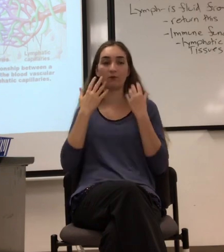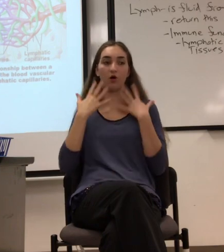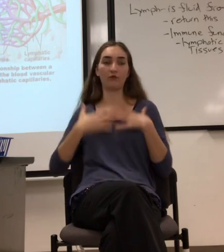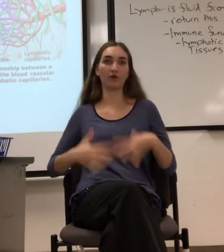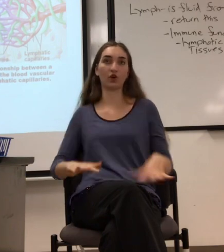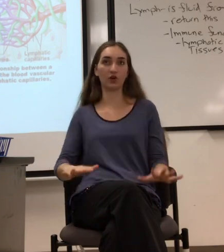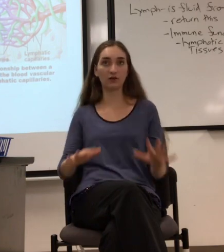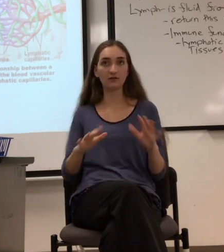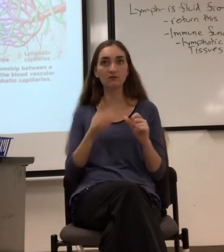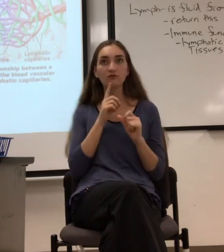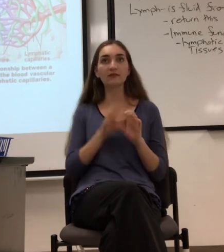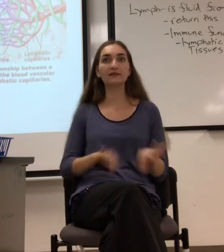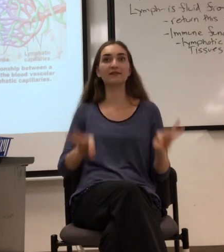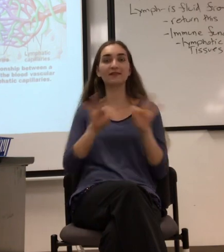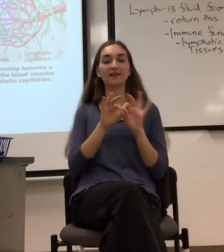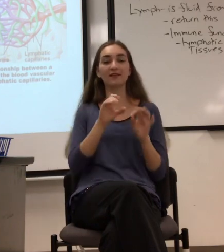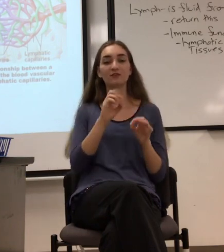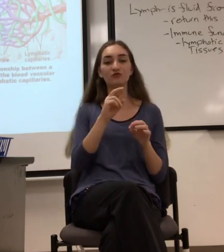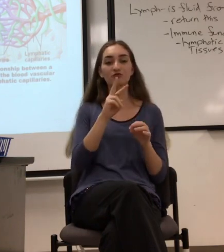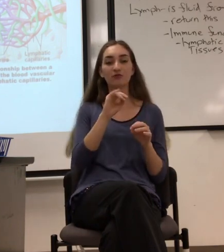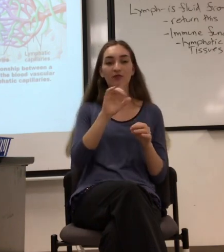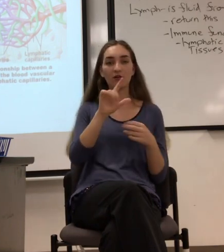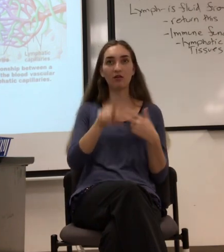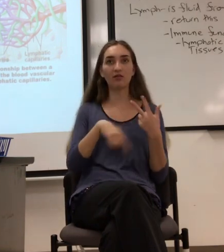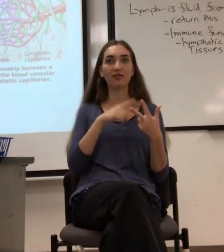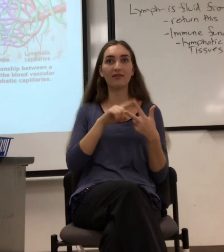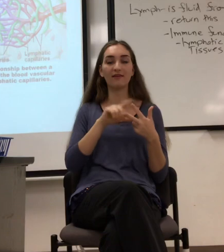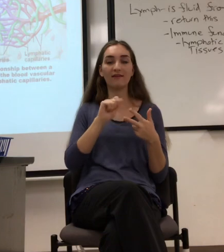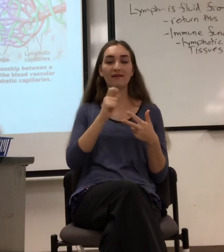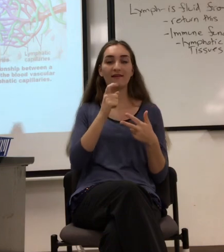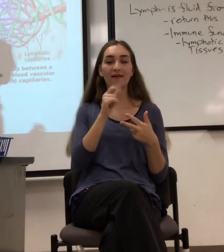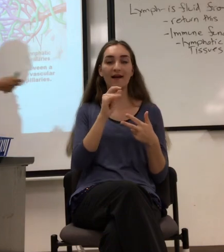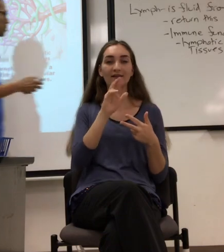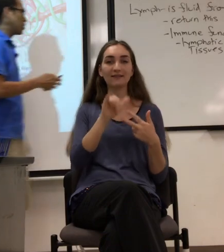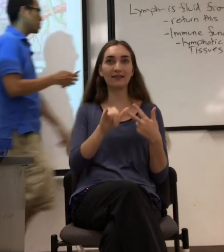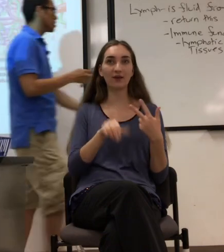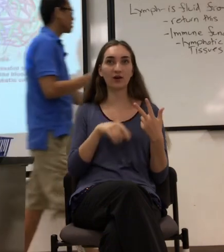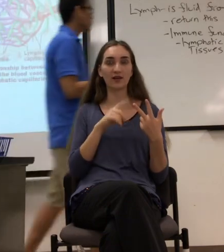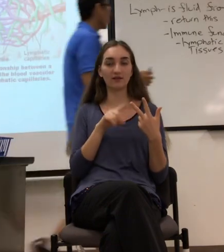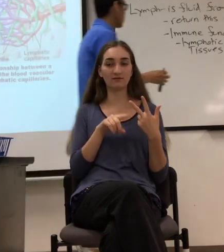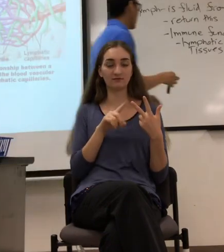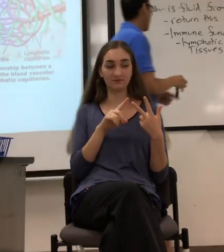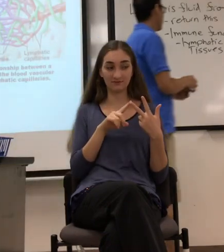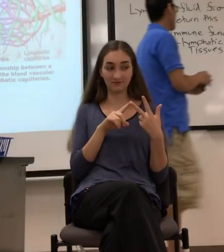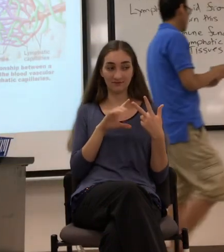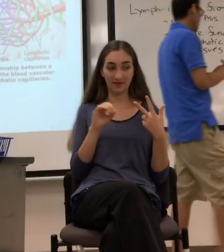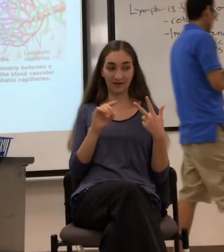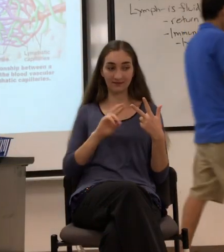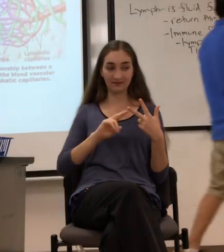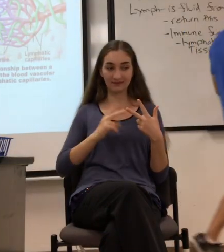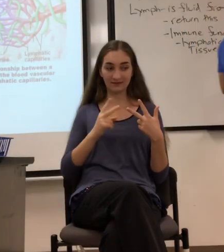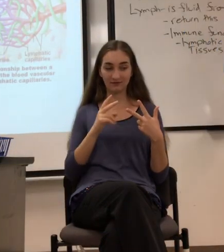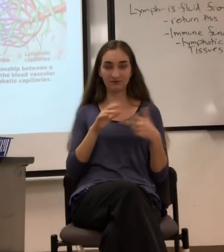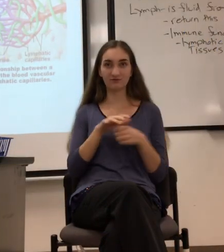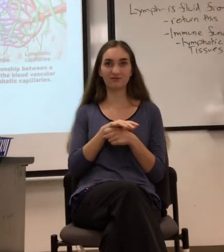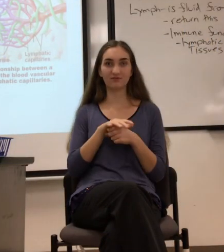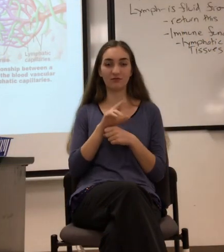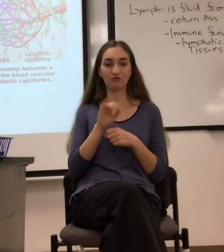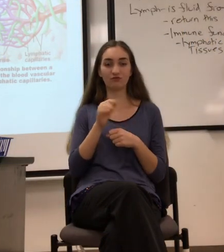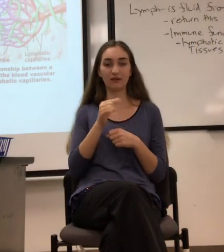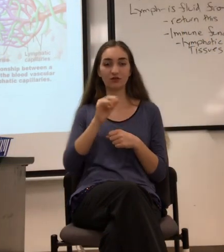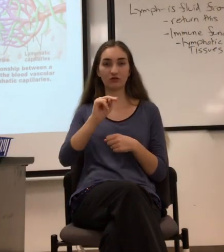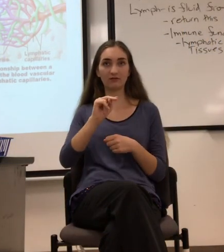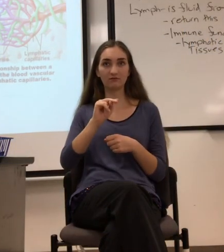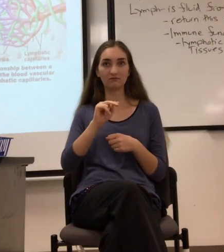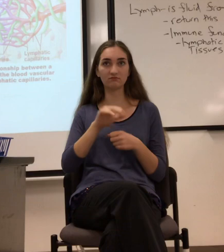are cervical region, axillary region, and inguinal region. So all of those three regions is where you have lymph nodes, which is